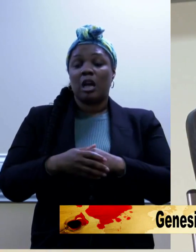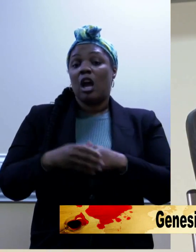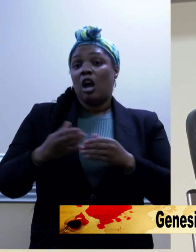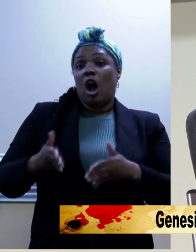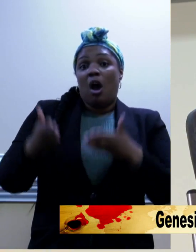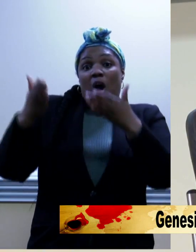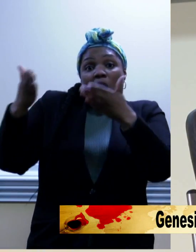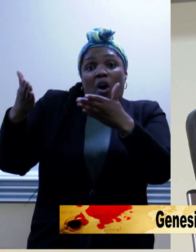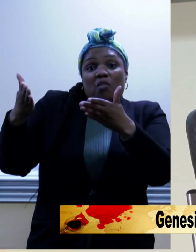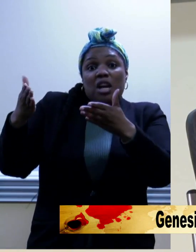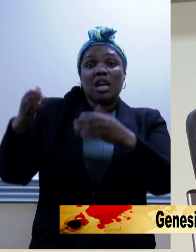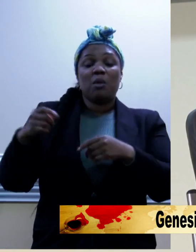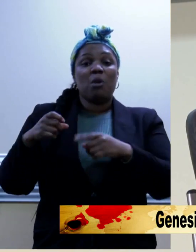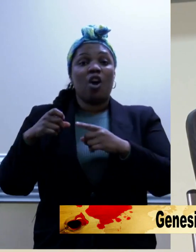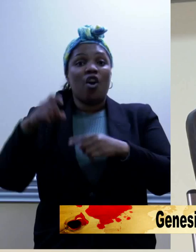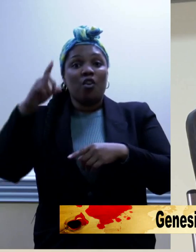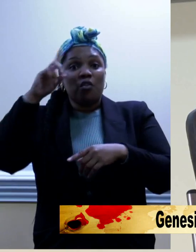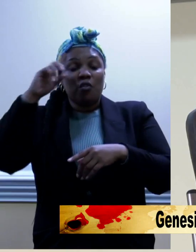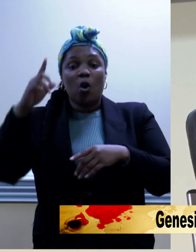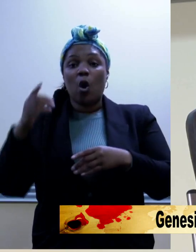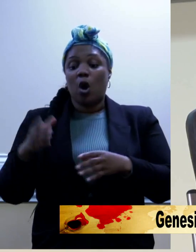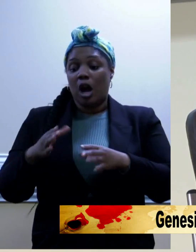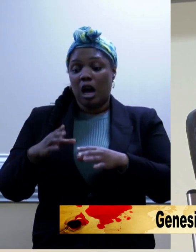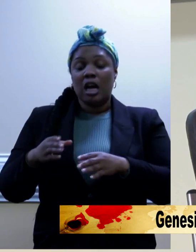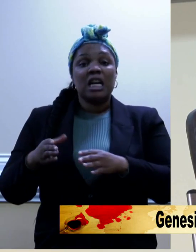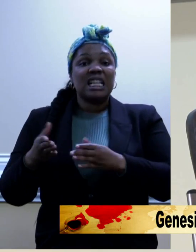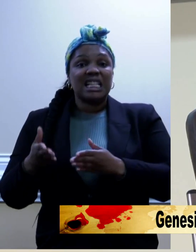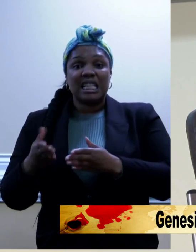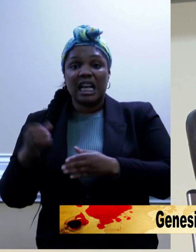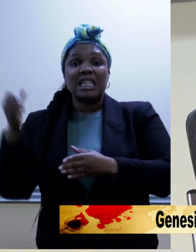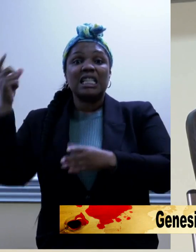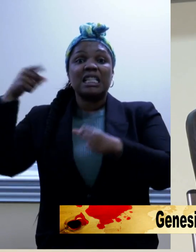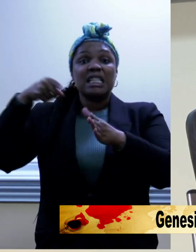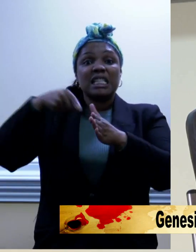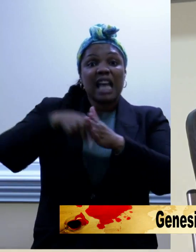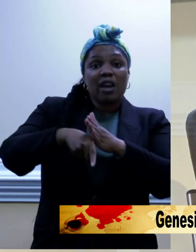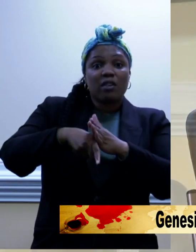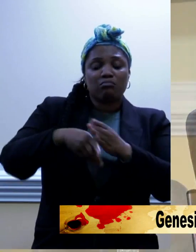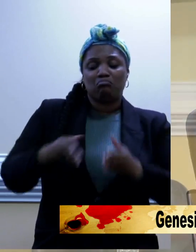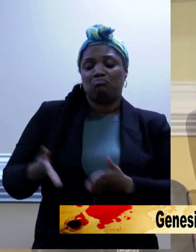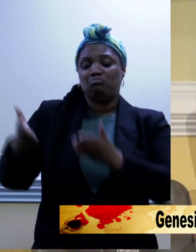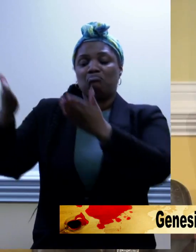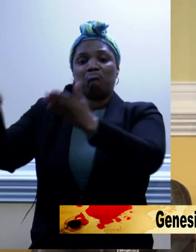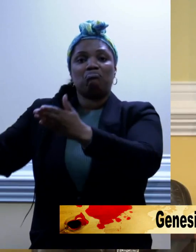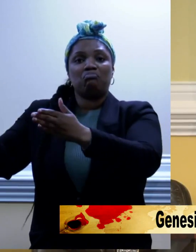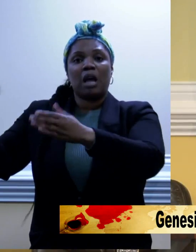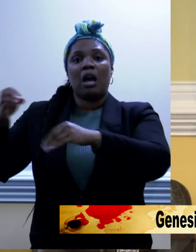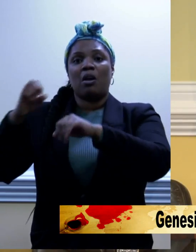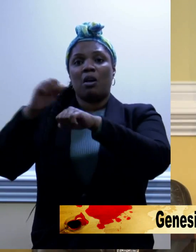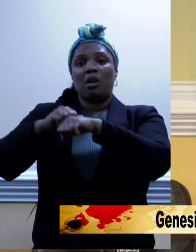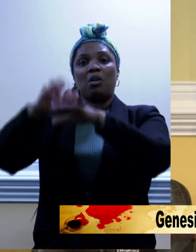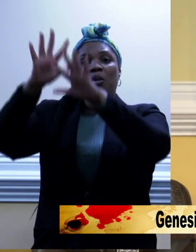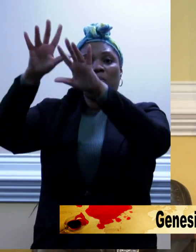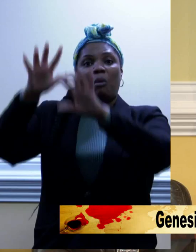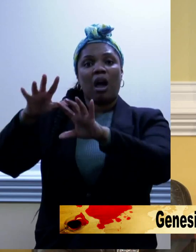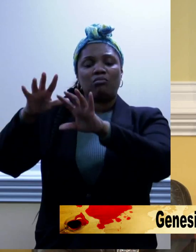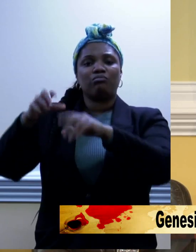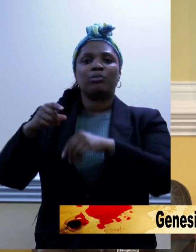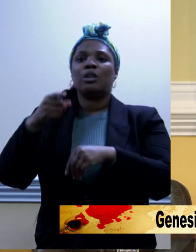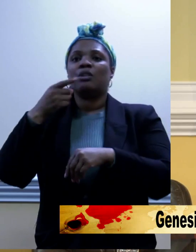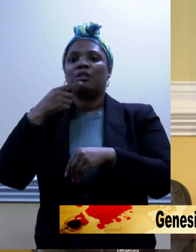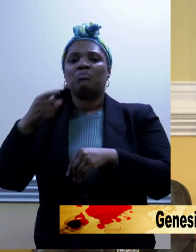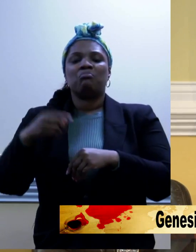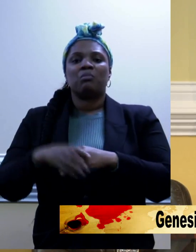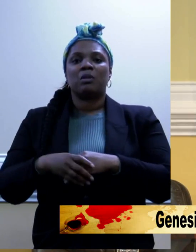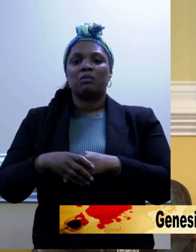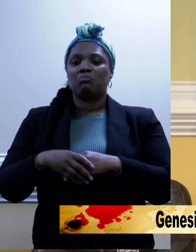burnt offering upon one of the mountains which I would tell thee of. He said, I want you to go and offer him upon the mountain that I tell you. Abraham didn't even mince